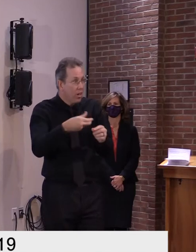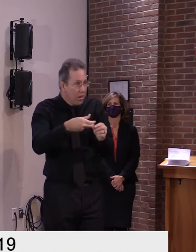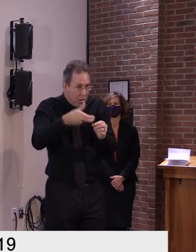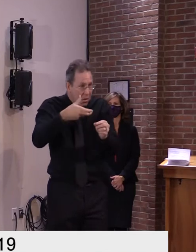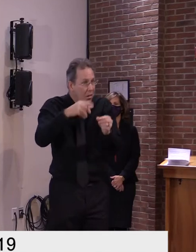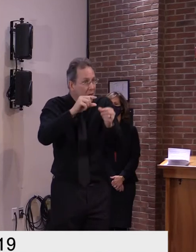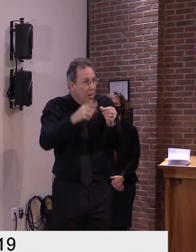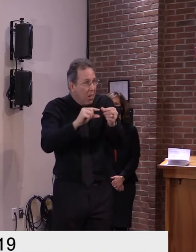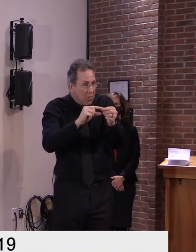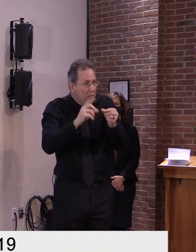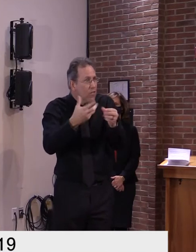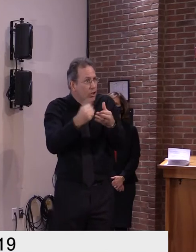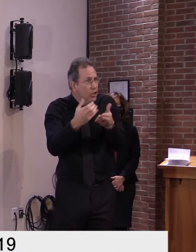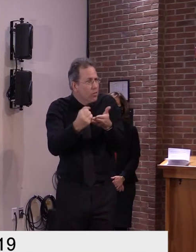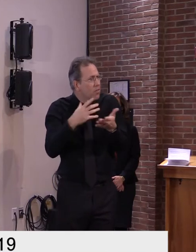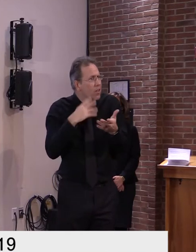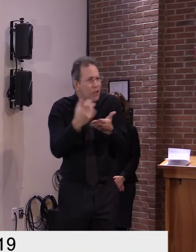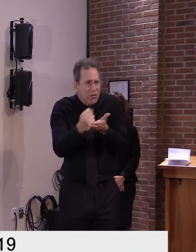thing, and we'll just do that.